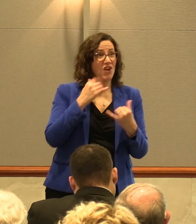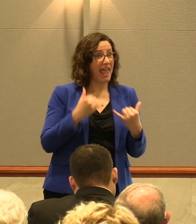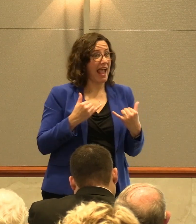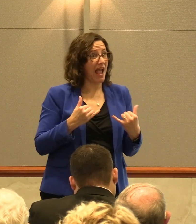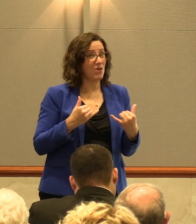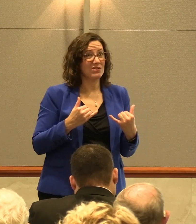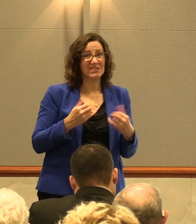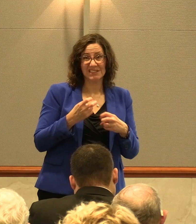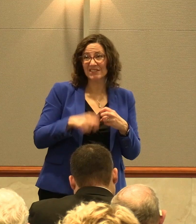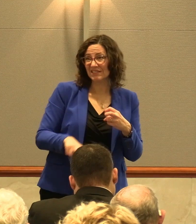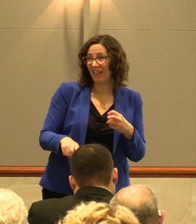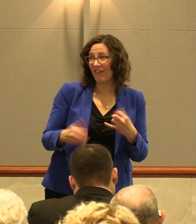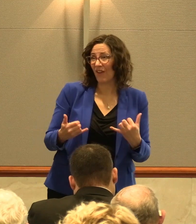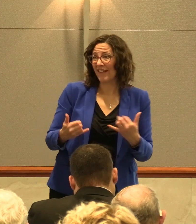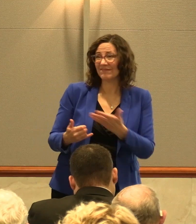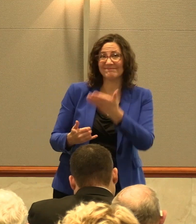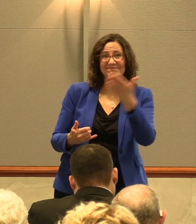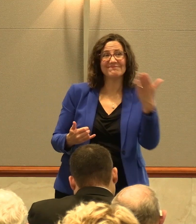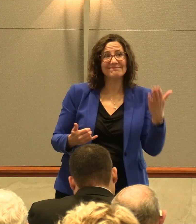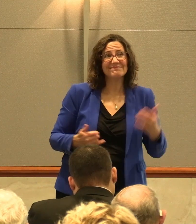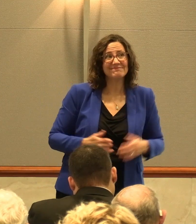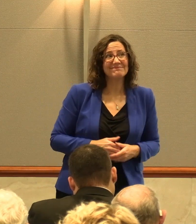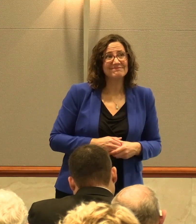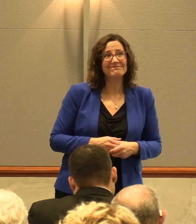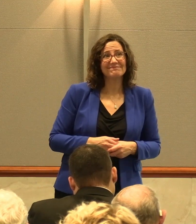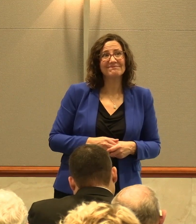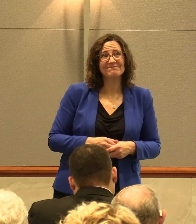it's tough out there.